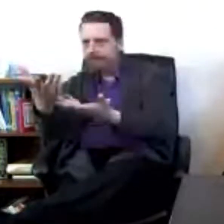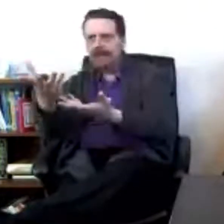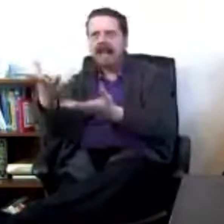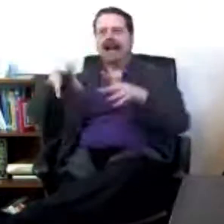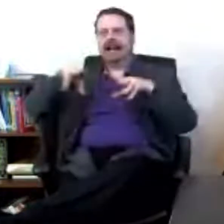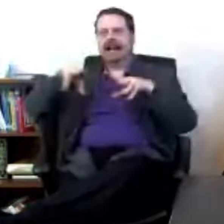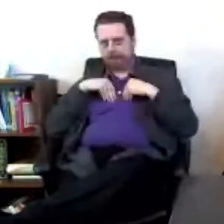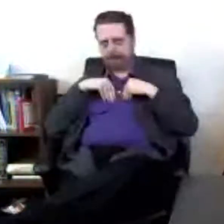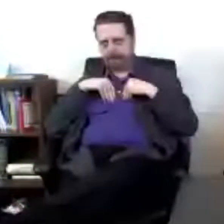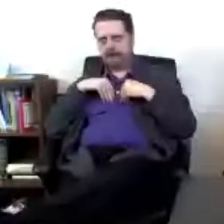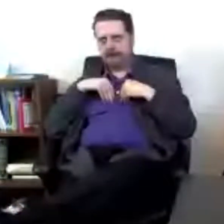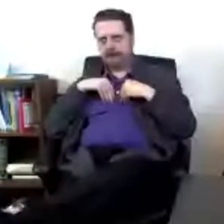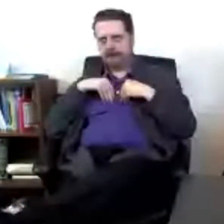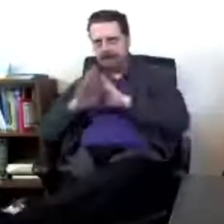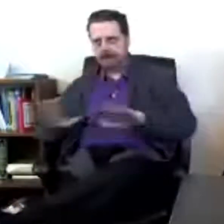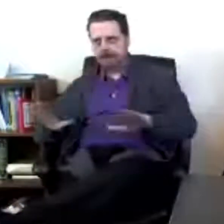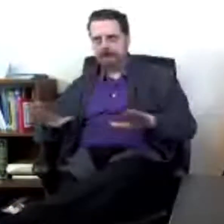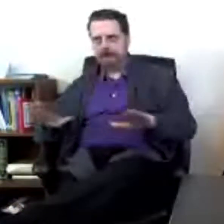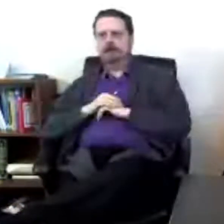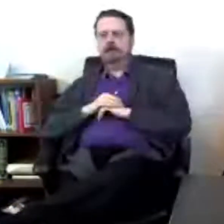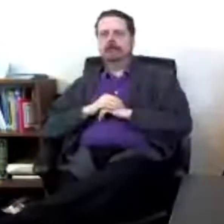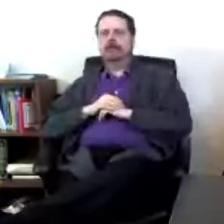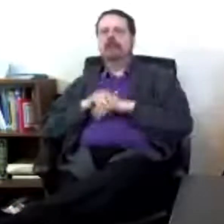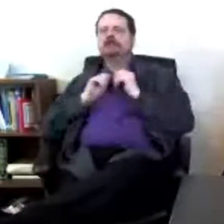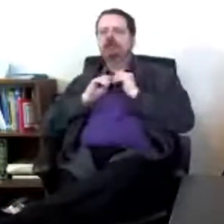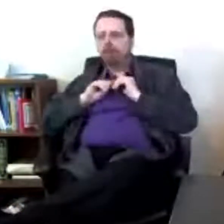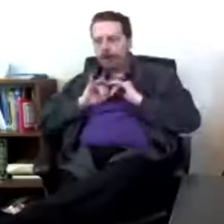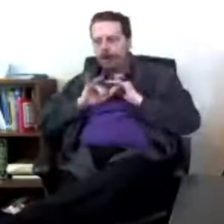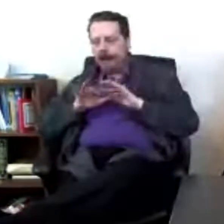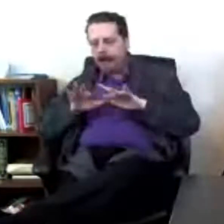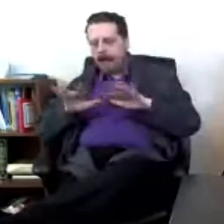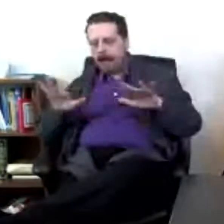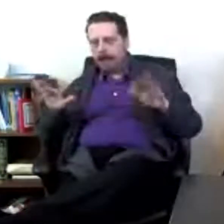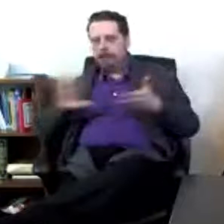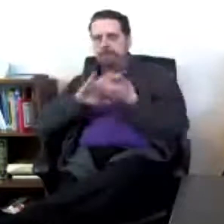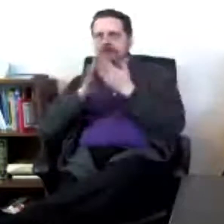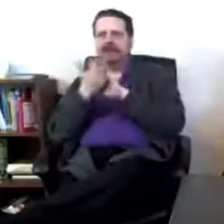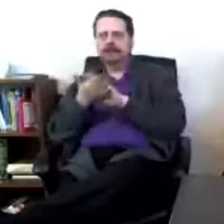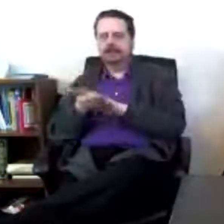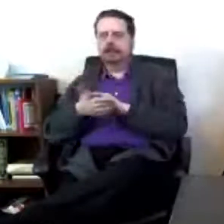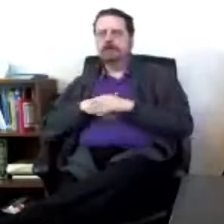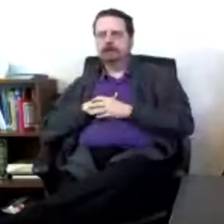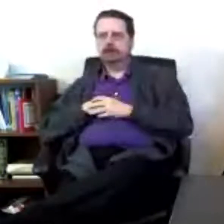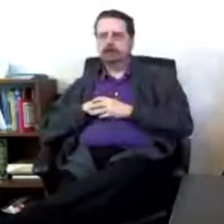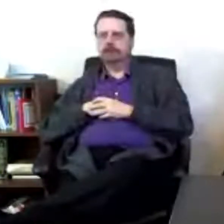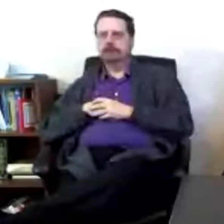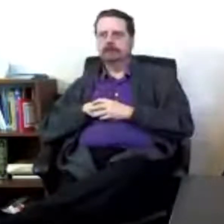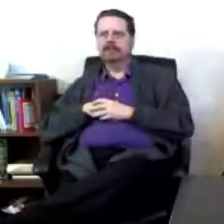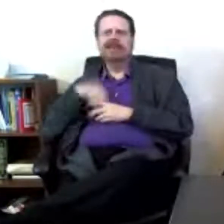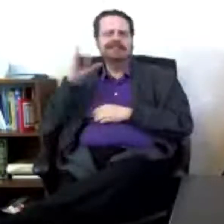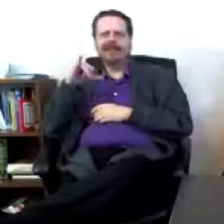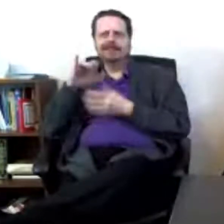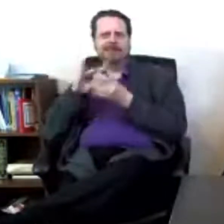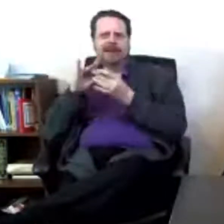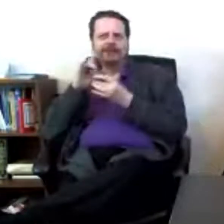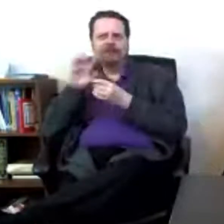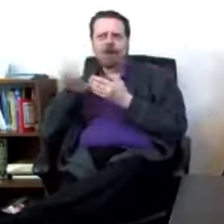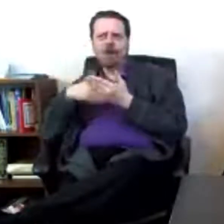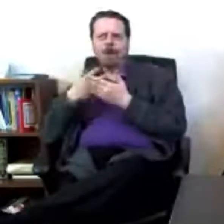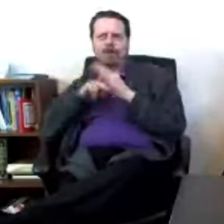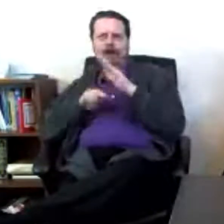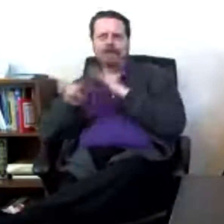to accept peace, and to spread peace. That's the basic message of all the prophets.